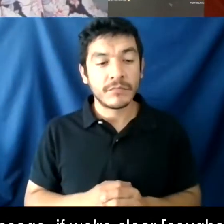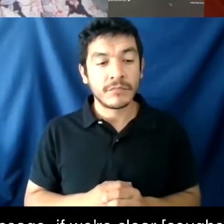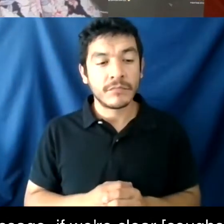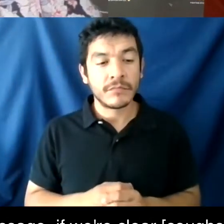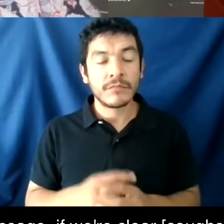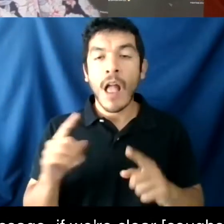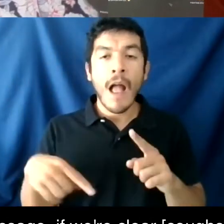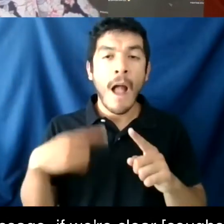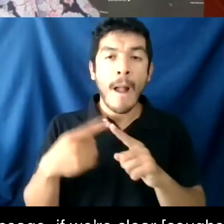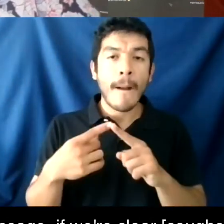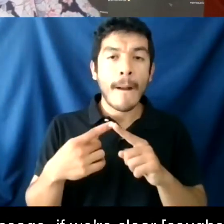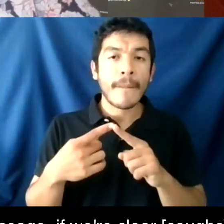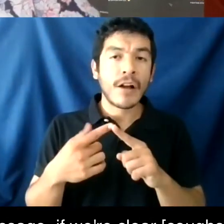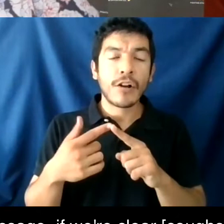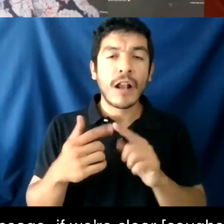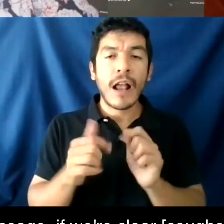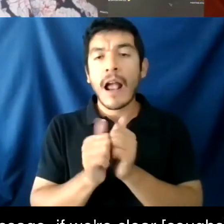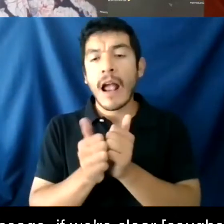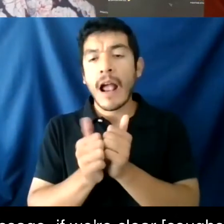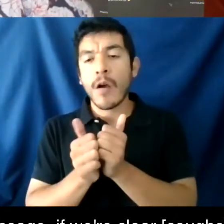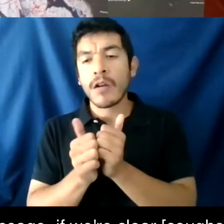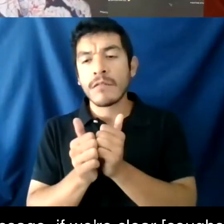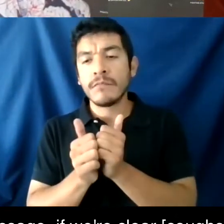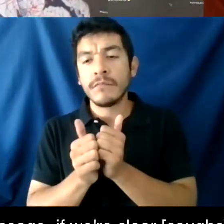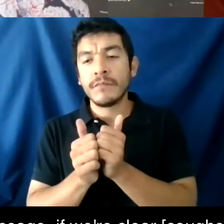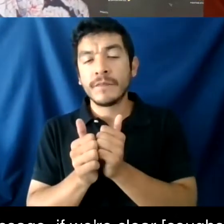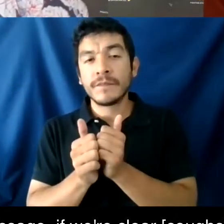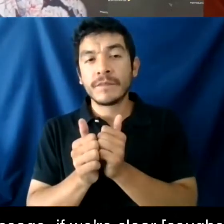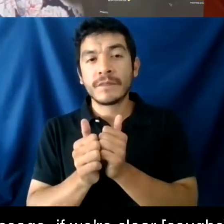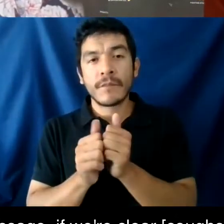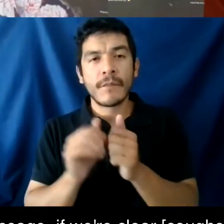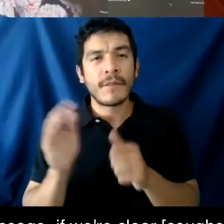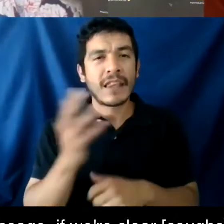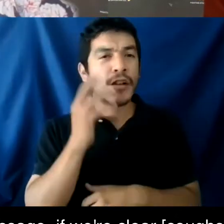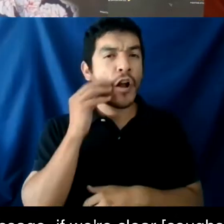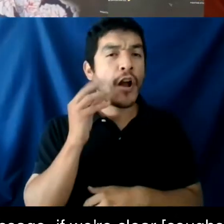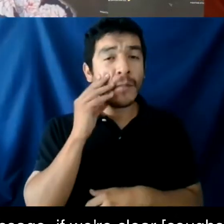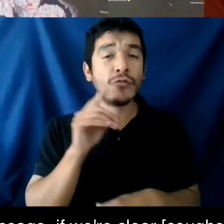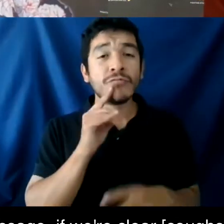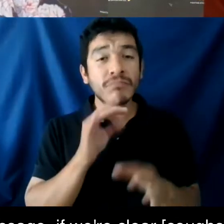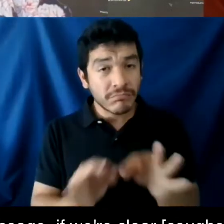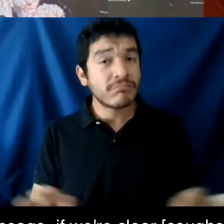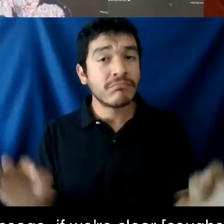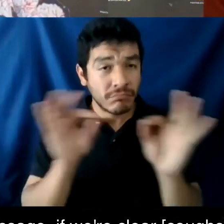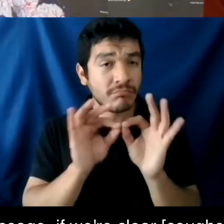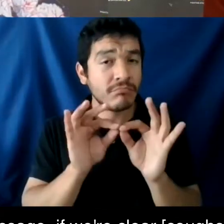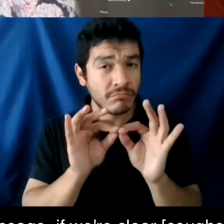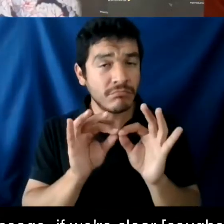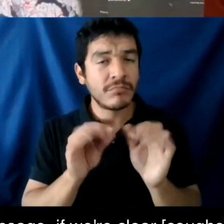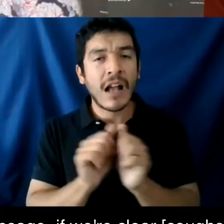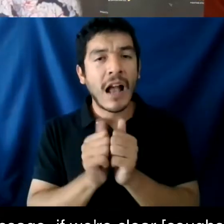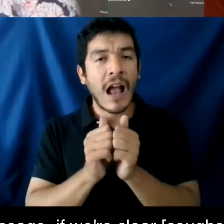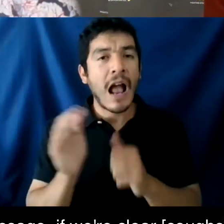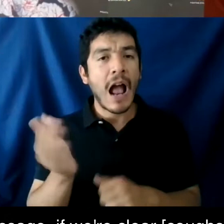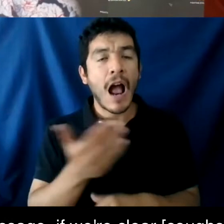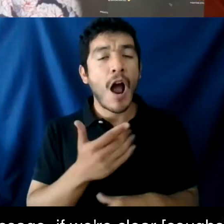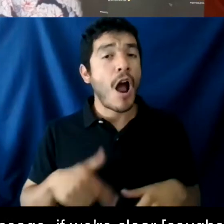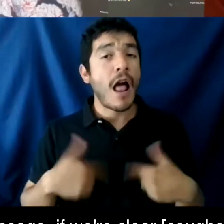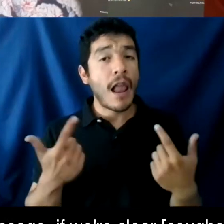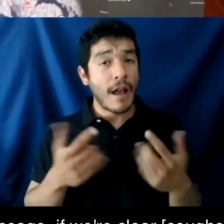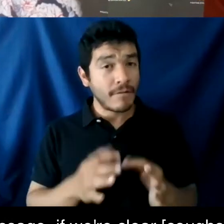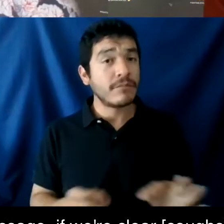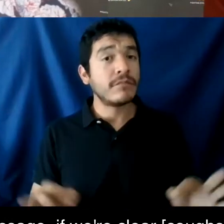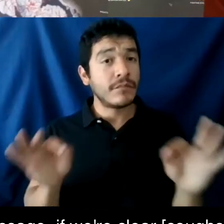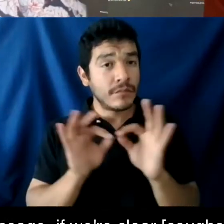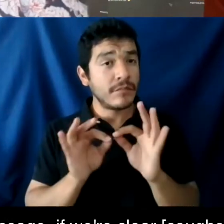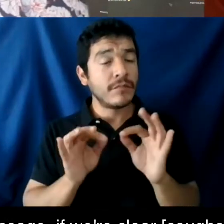about how our experience matters and how our lives matter